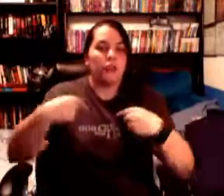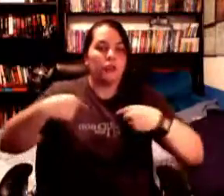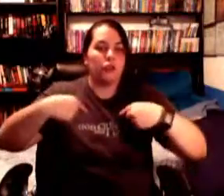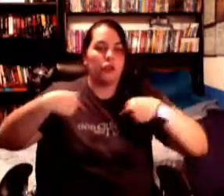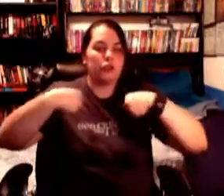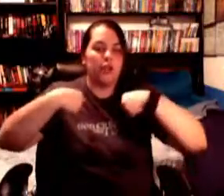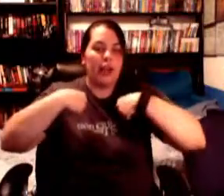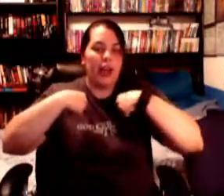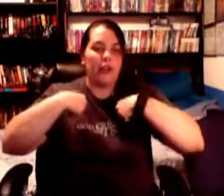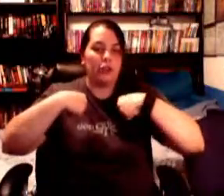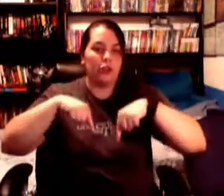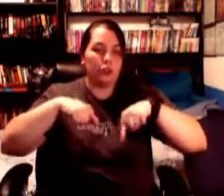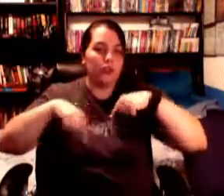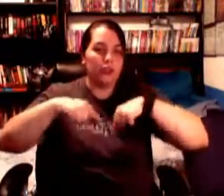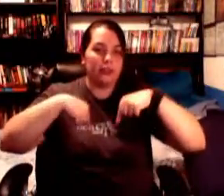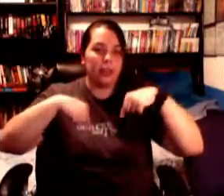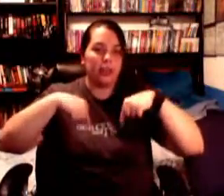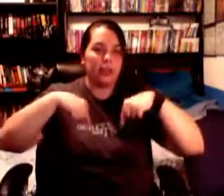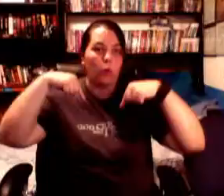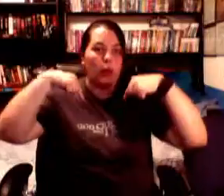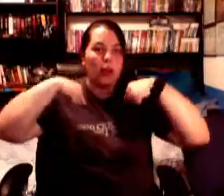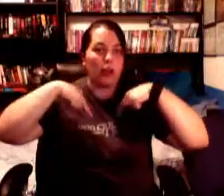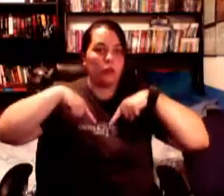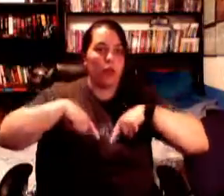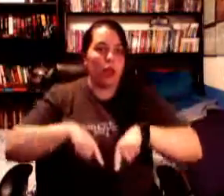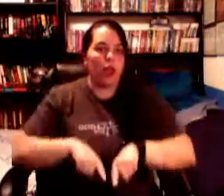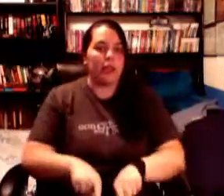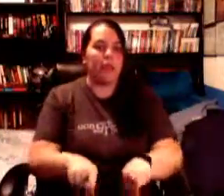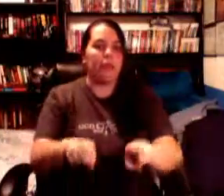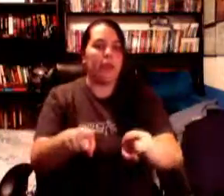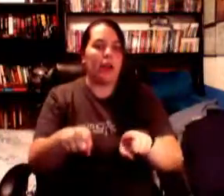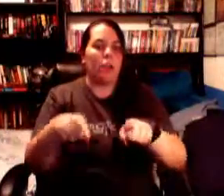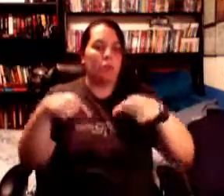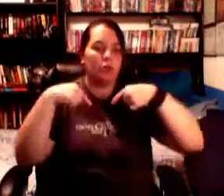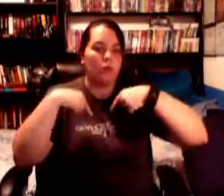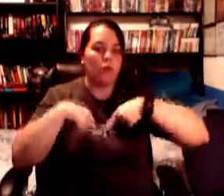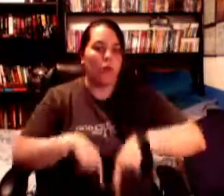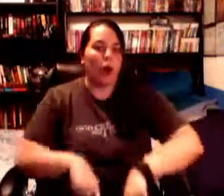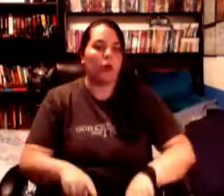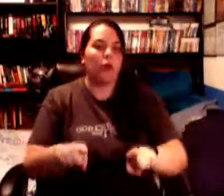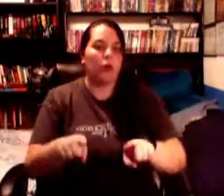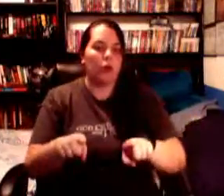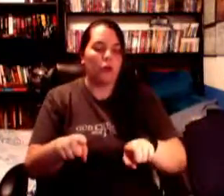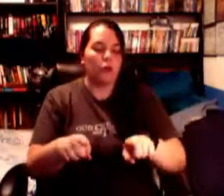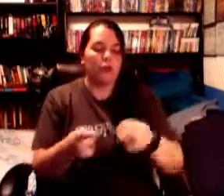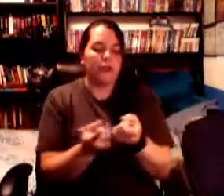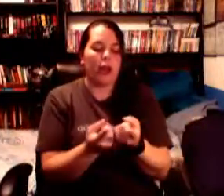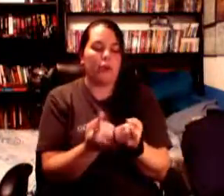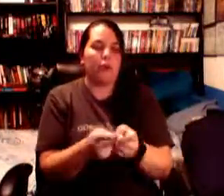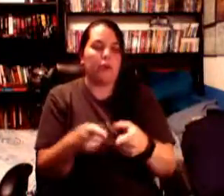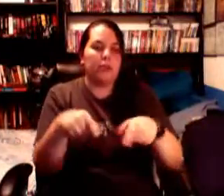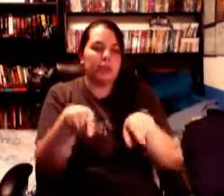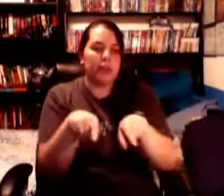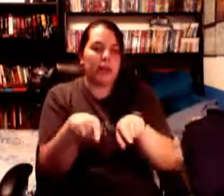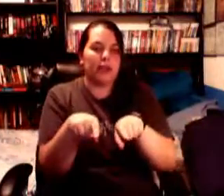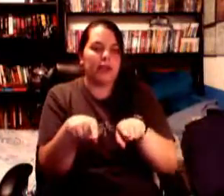you're going to start at your chest area, pointing down, and then coming out. Wow. So it ends up with them side by